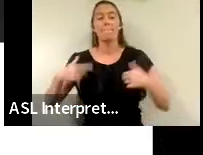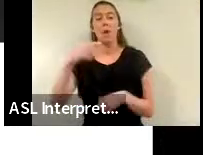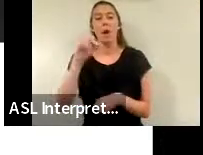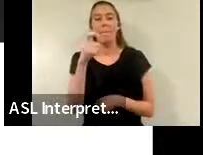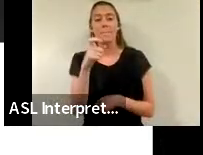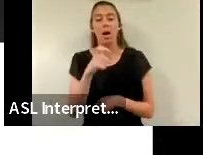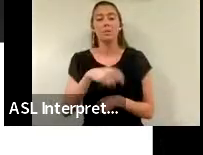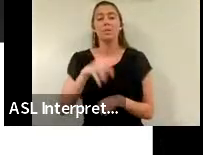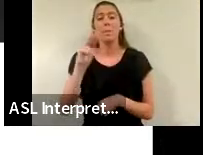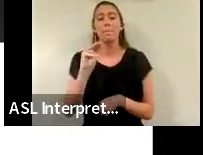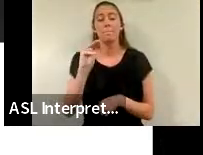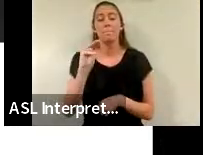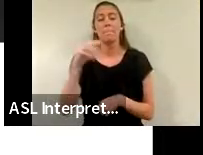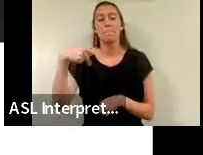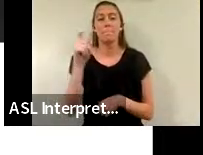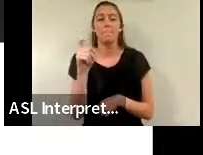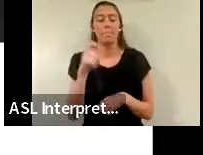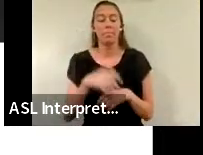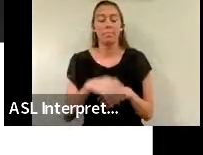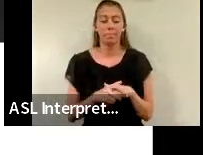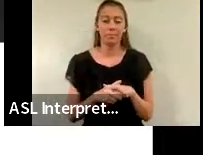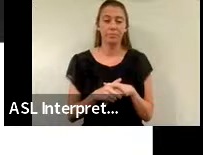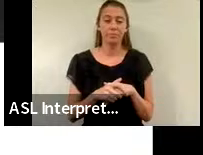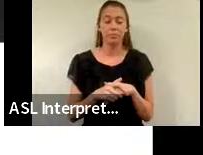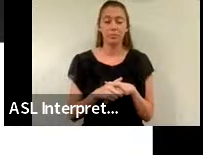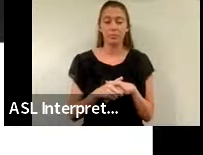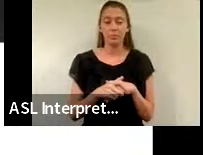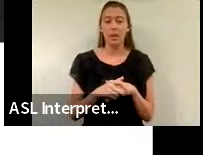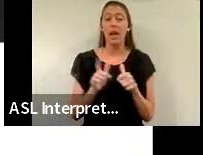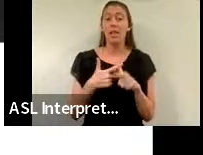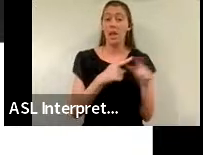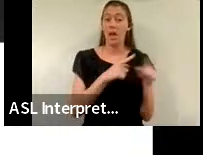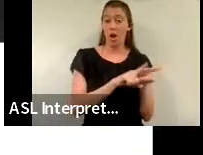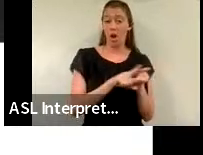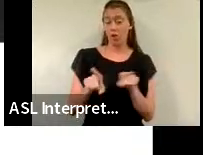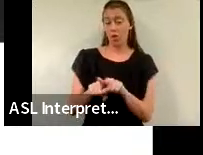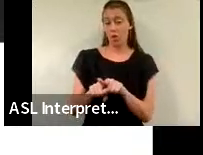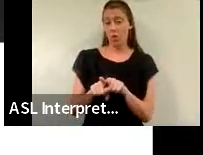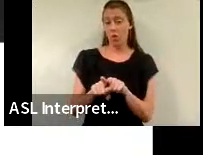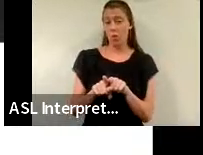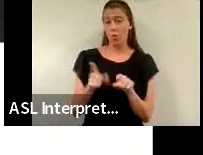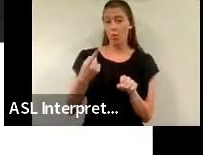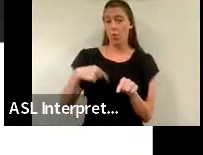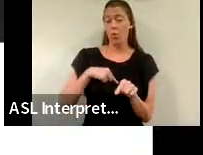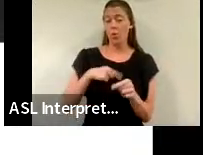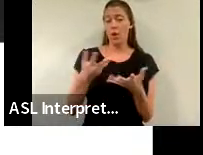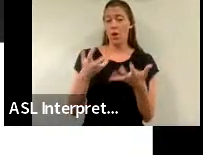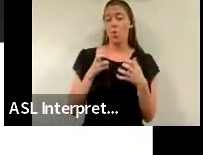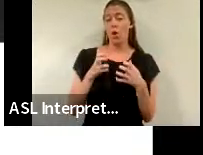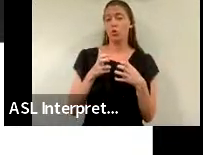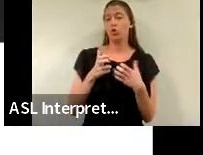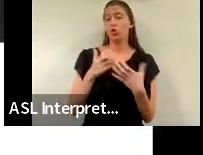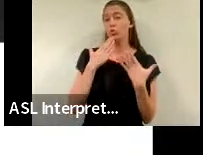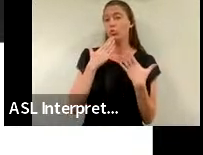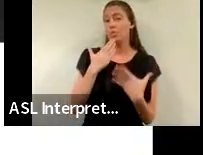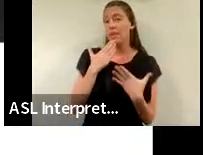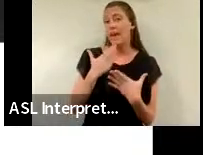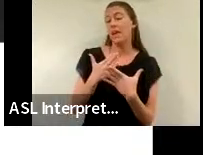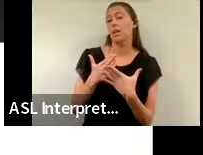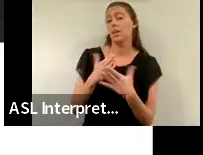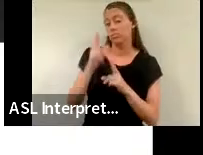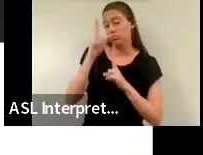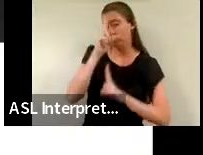as we do that, we want to acknowledge all of our ancestors, particularly the Ohlone people, the Native folks who were